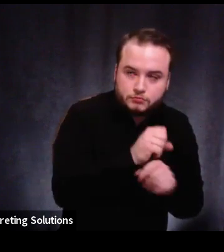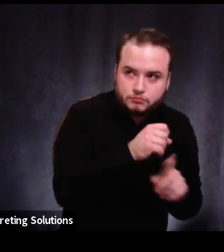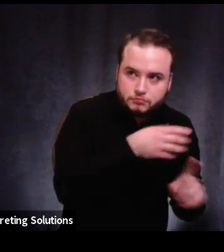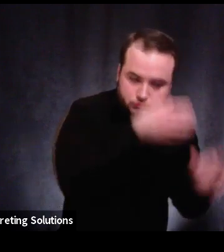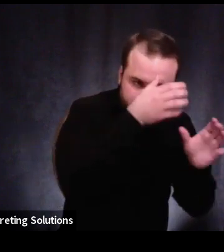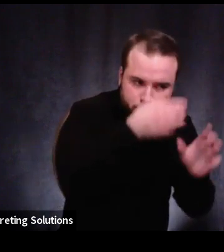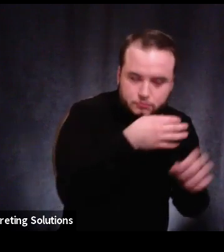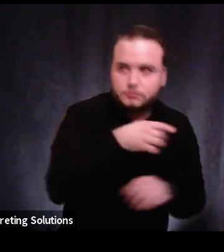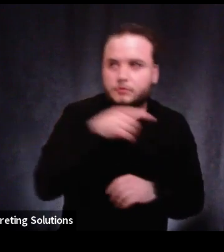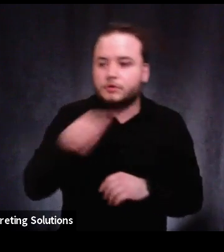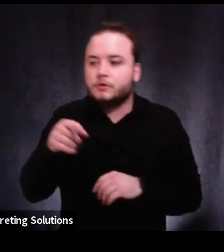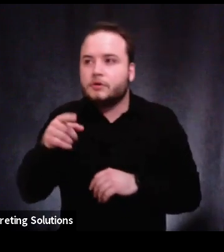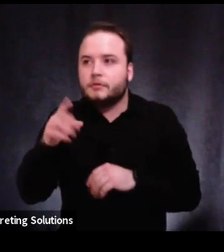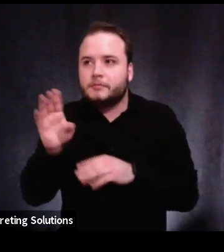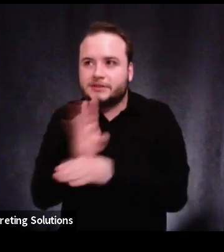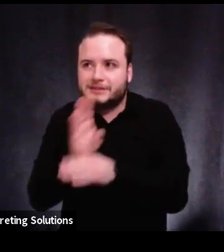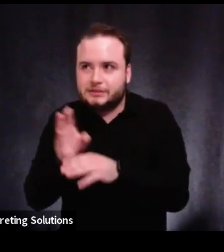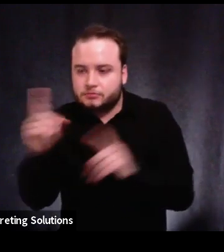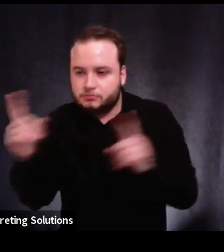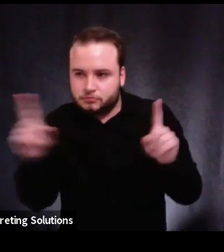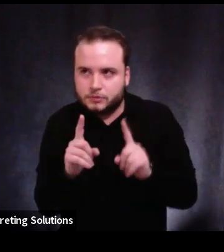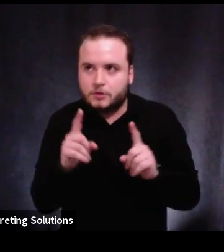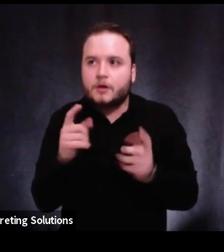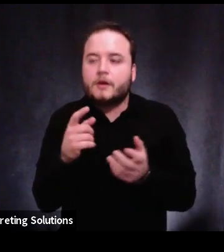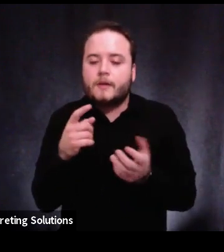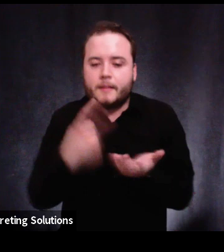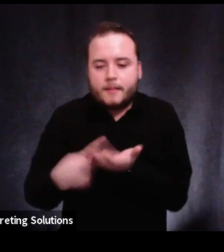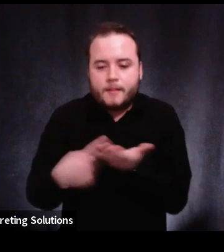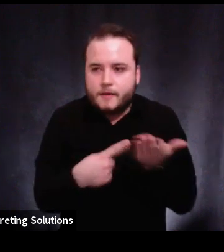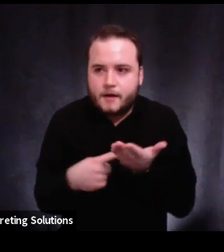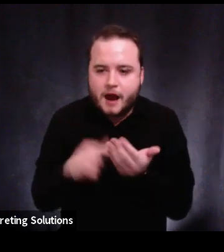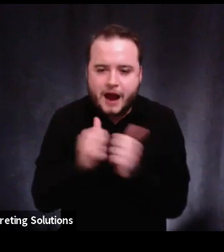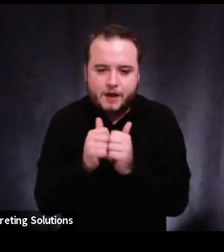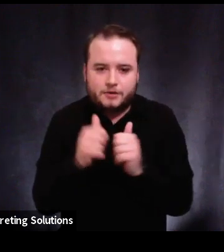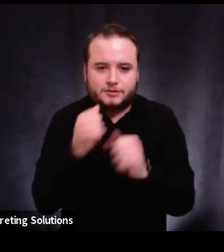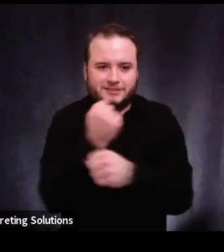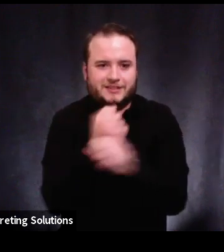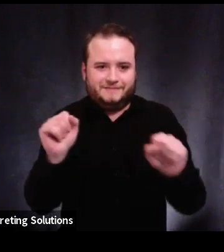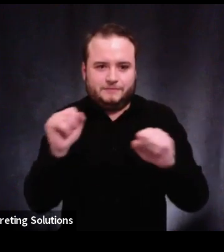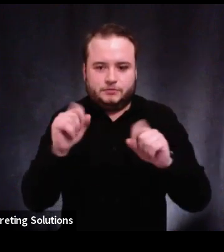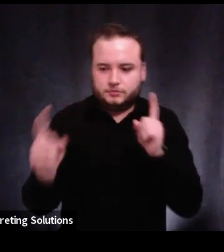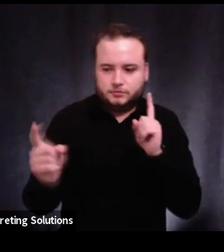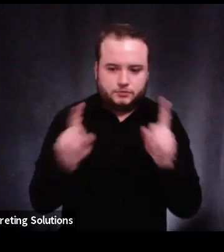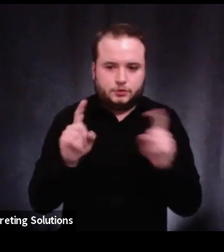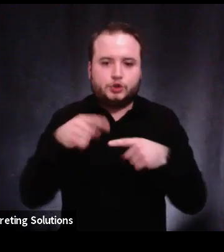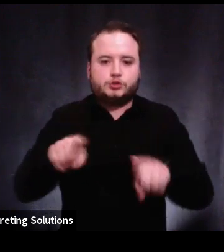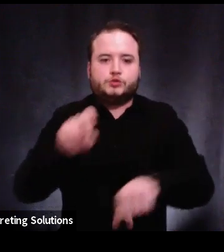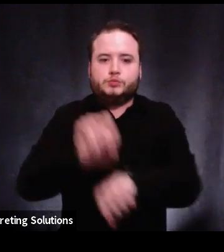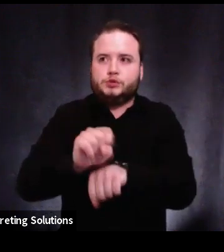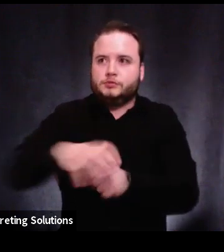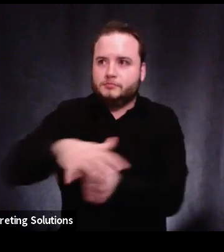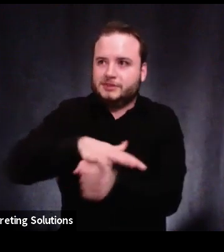distancing, and we're kind of going back to the basic advice for some time now has been to try to minimize direct,